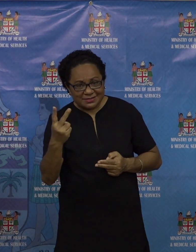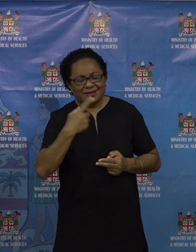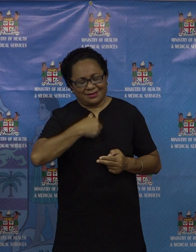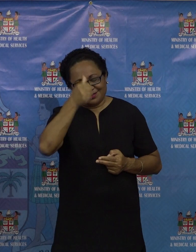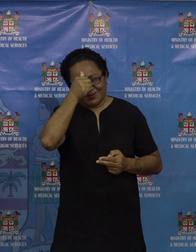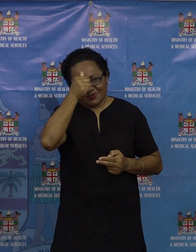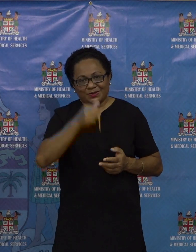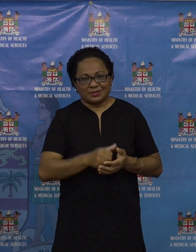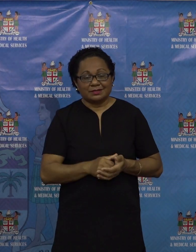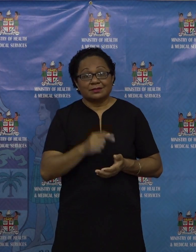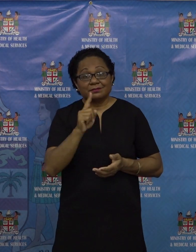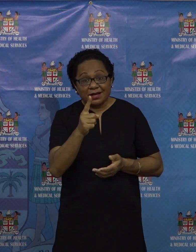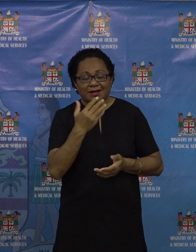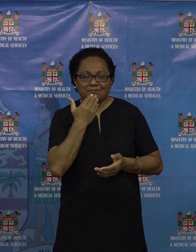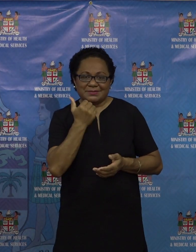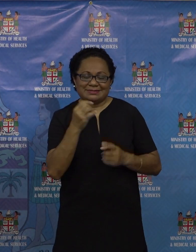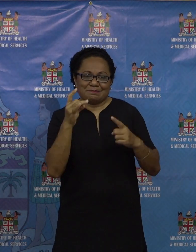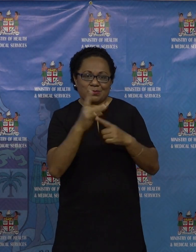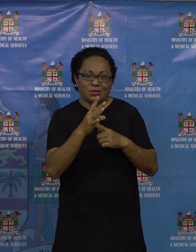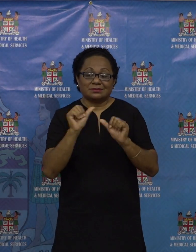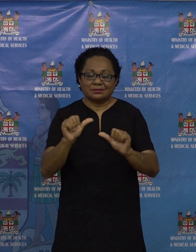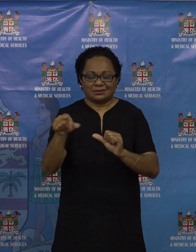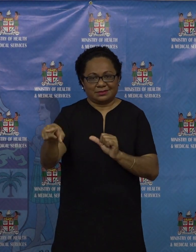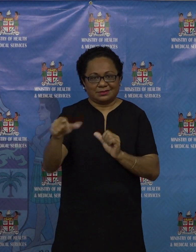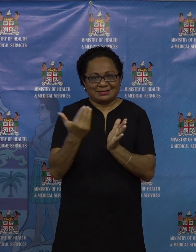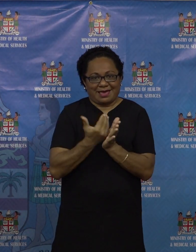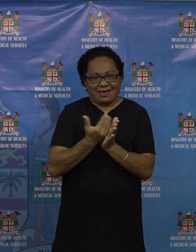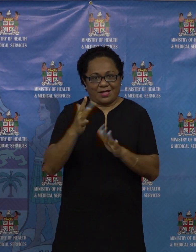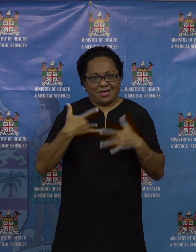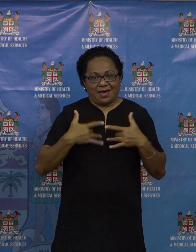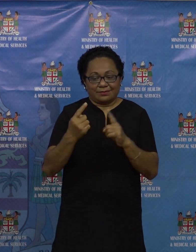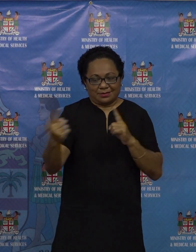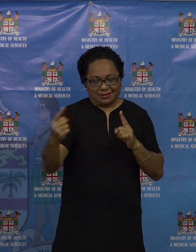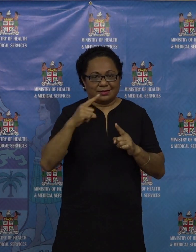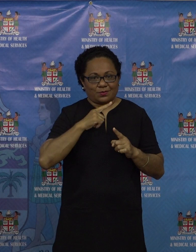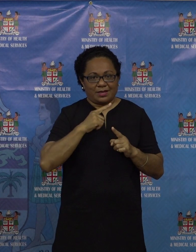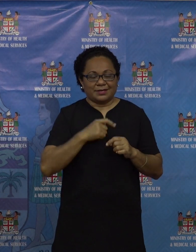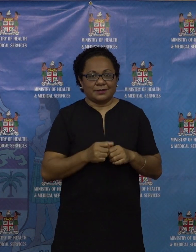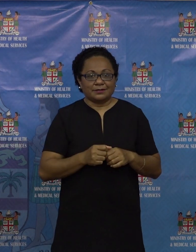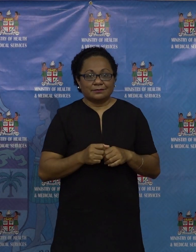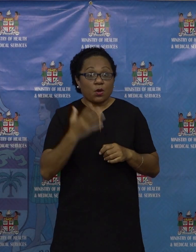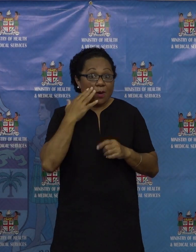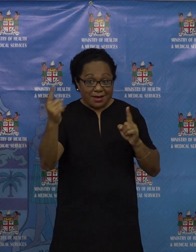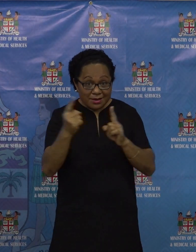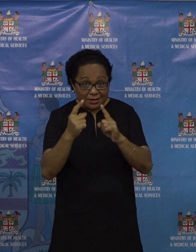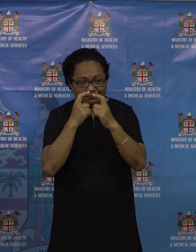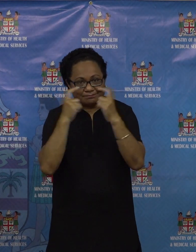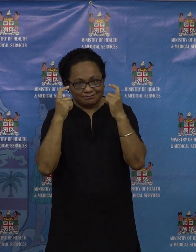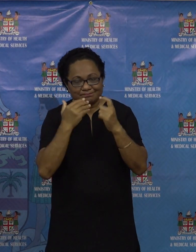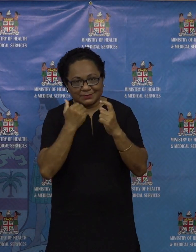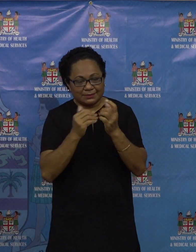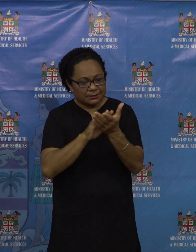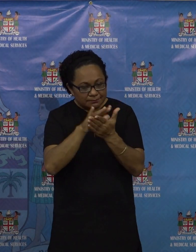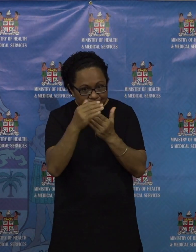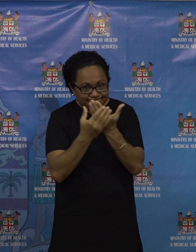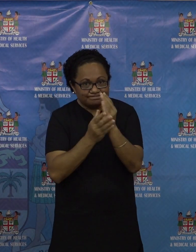vulnerable, but it's important that we protect them this way. Use mask when you are in their presence. Wash your